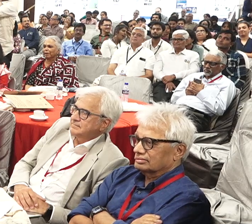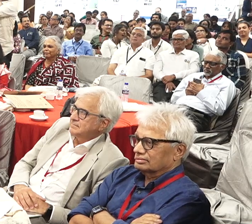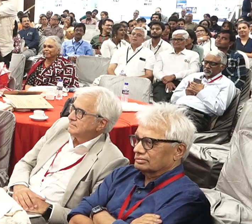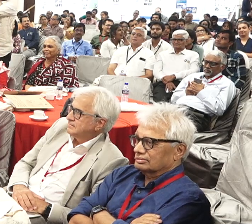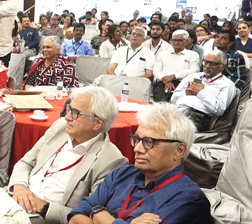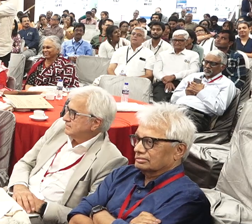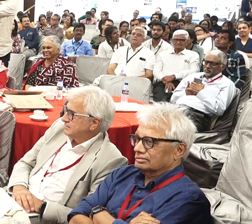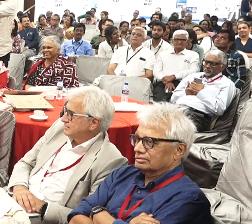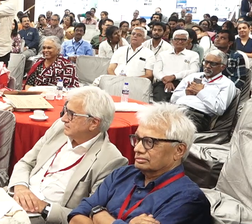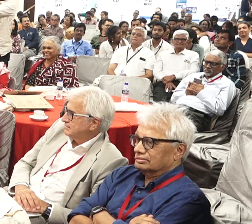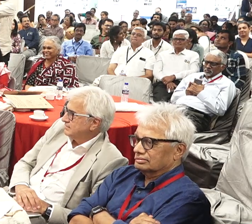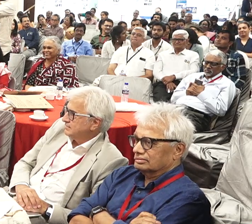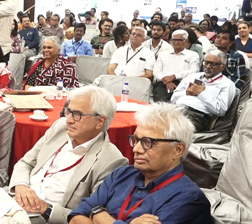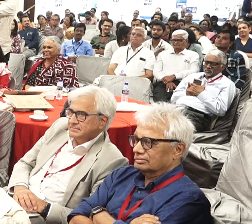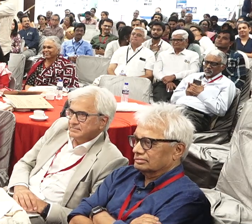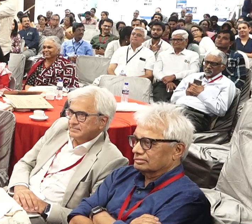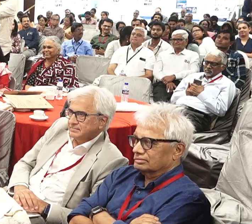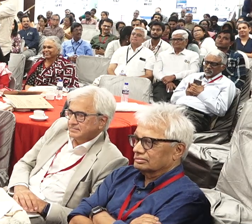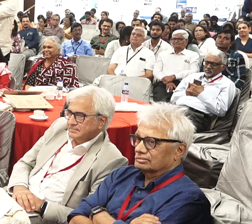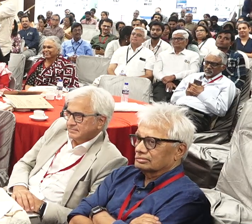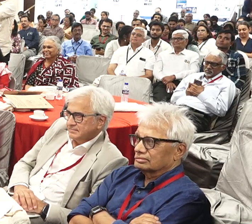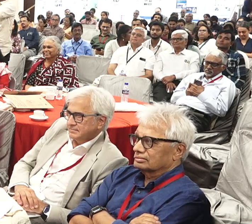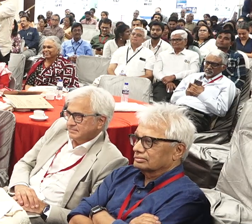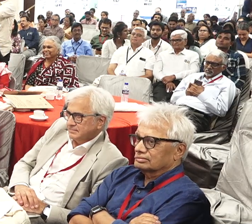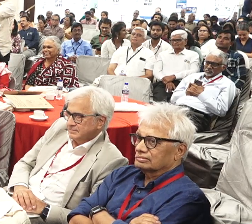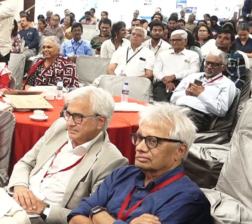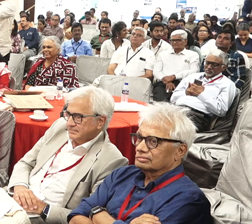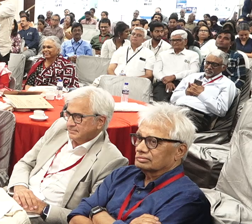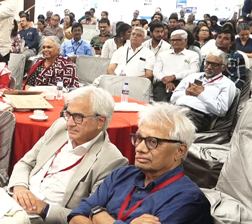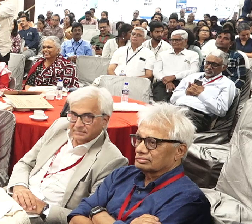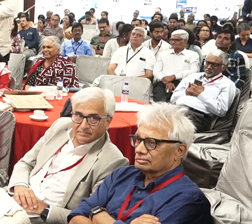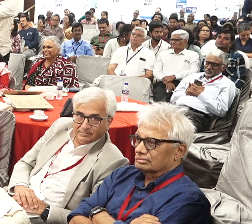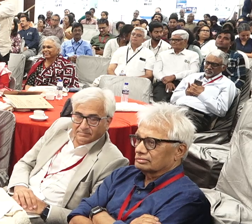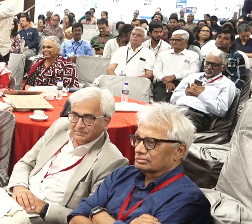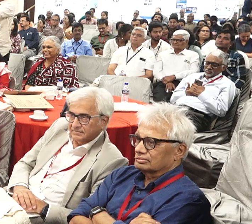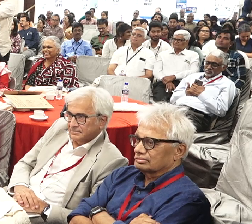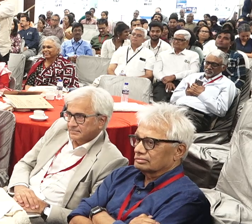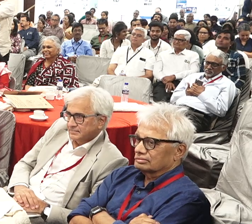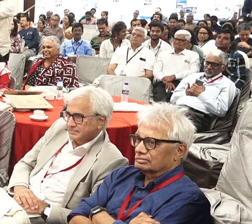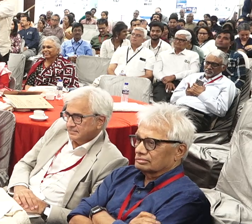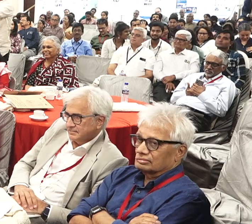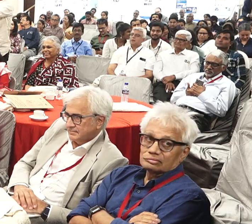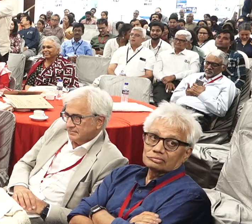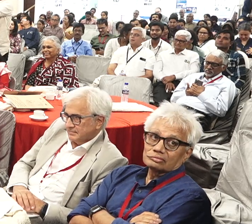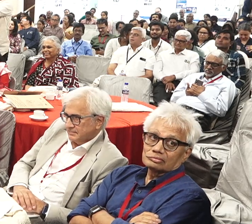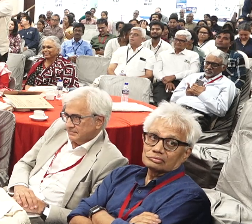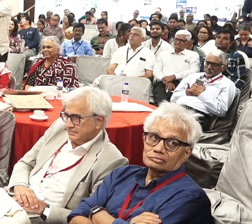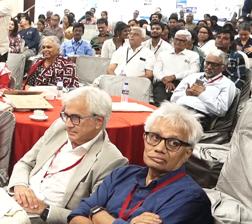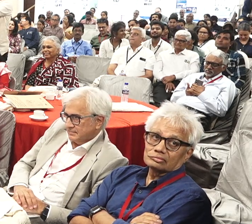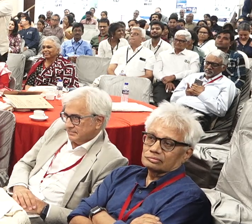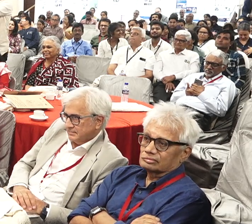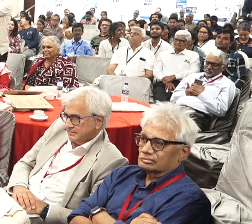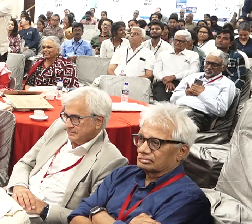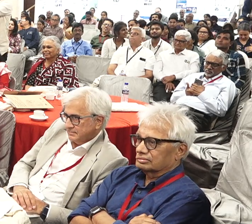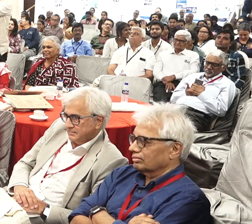a complex concept Mindlines is, but how it can be, in a way, very relevant to implementation